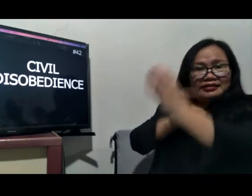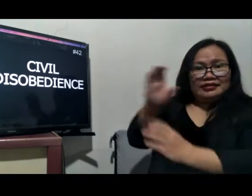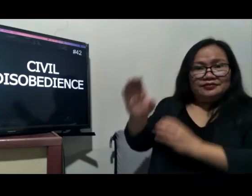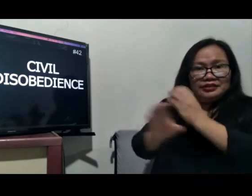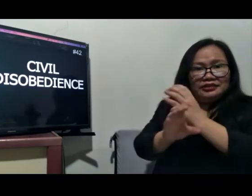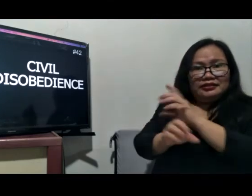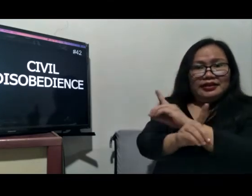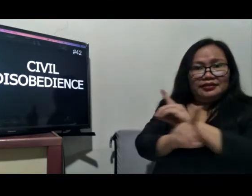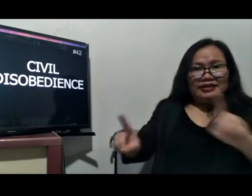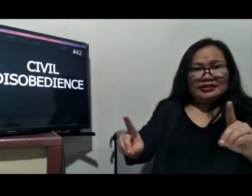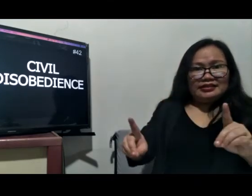Civil